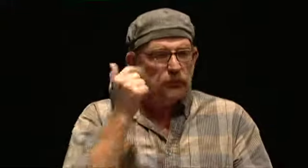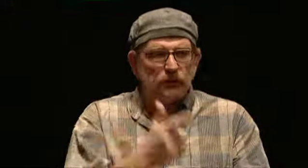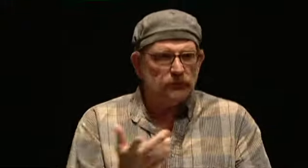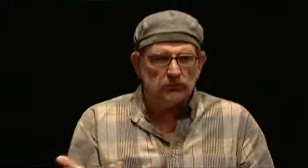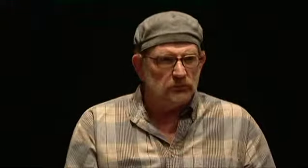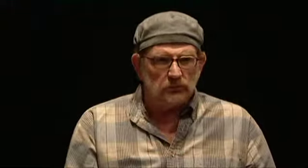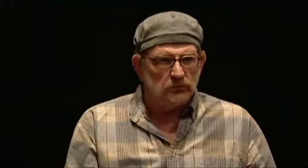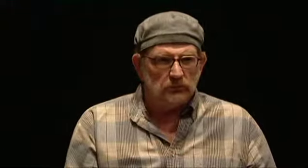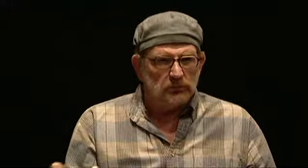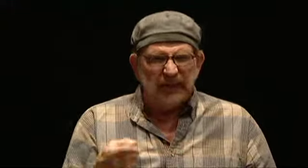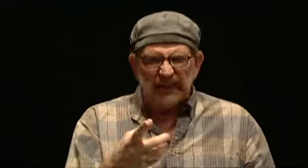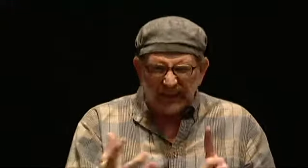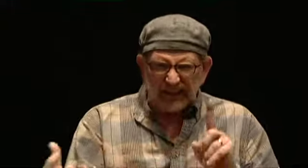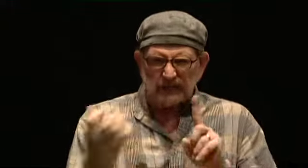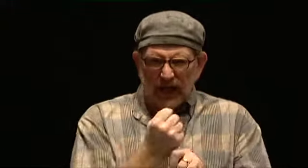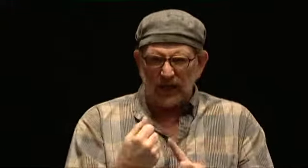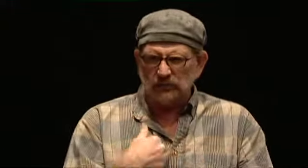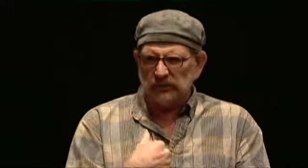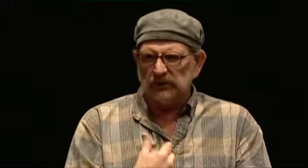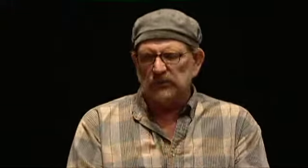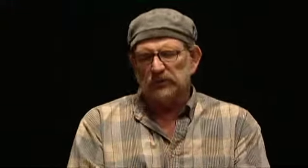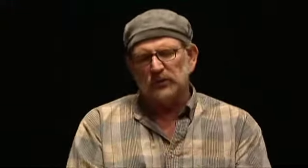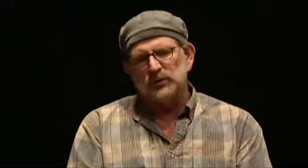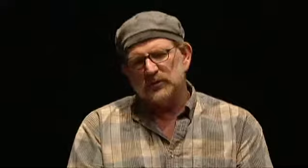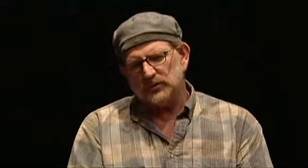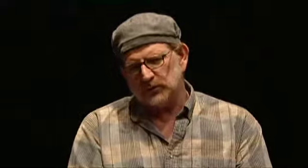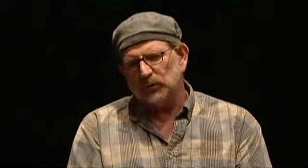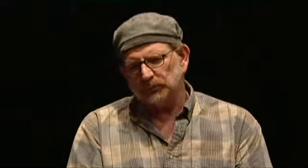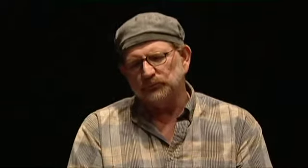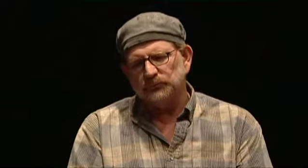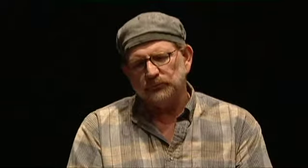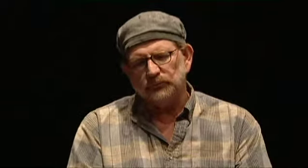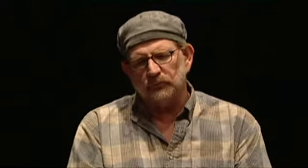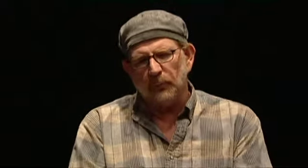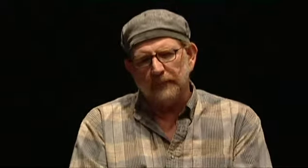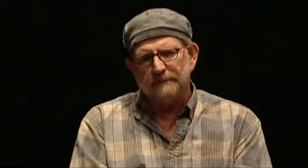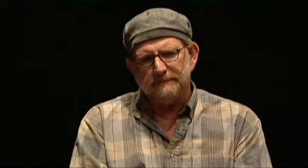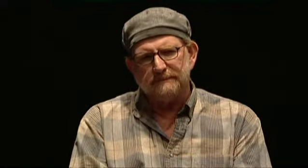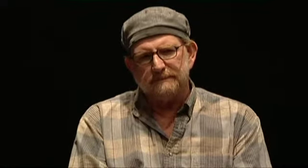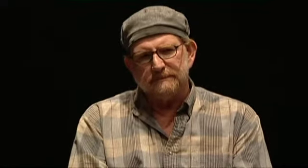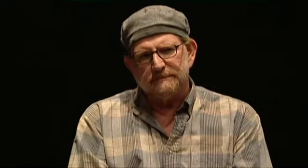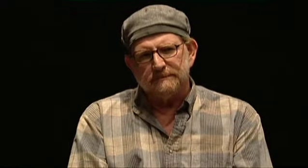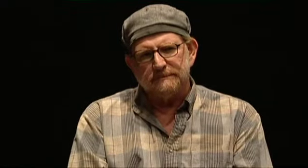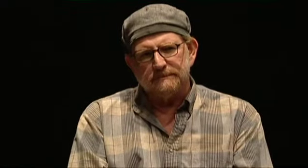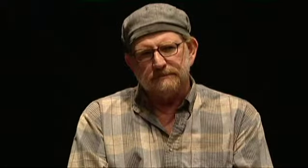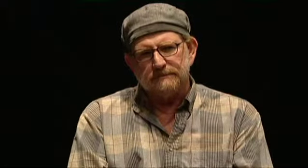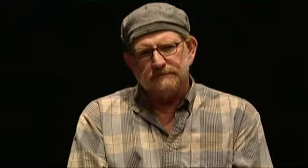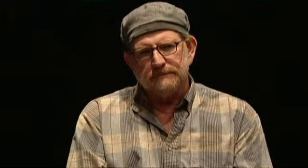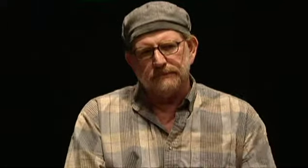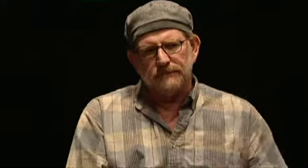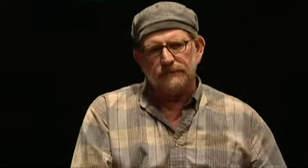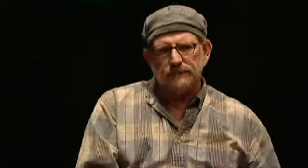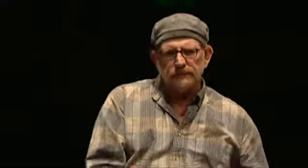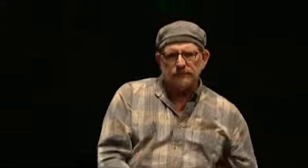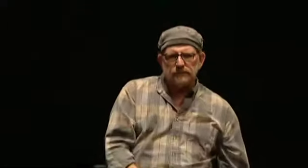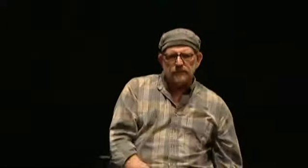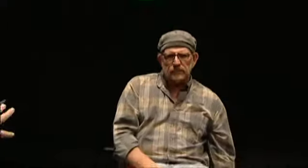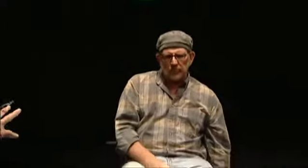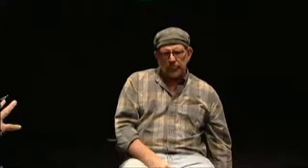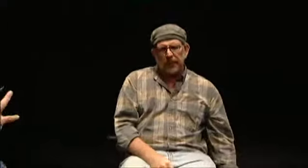good friend, I've lost my brother because he attacked me. Okay, and if I could just follow up on that. Again,